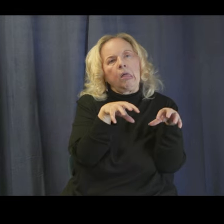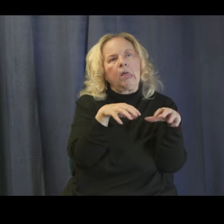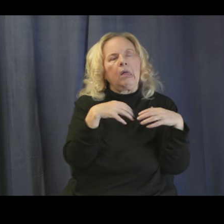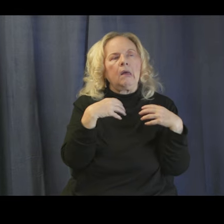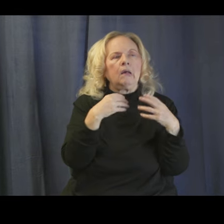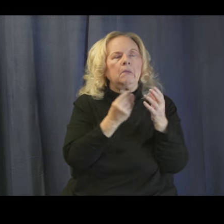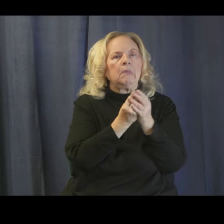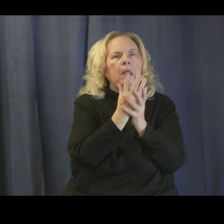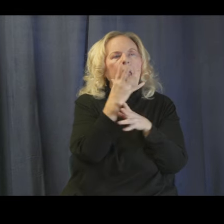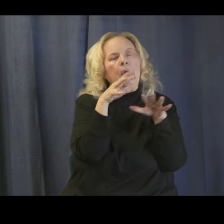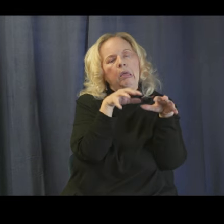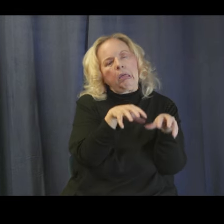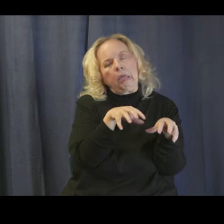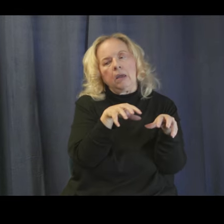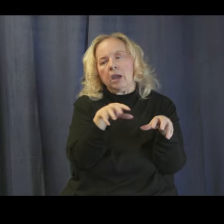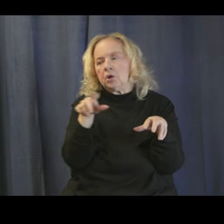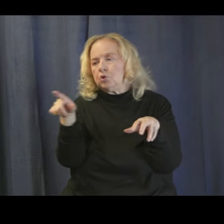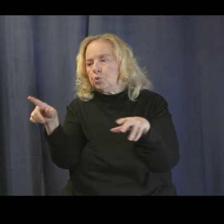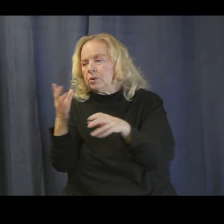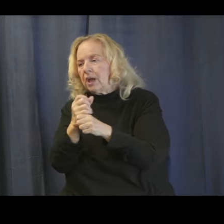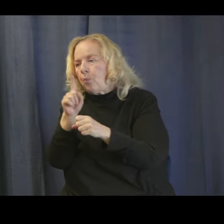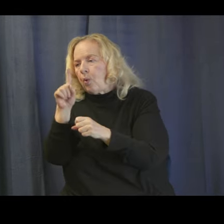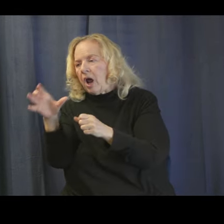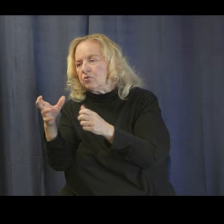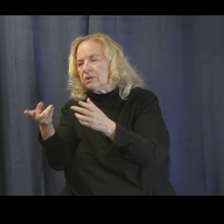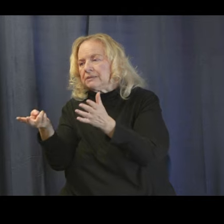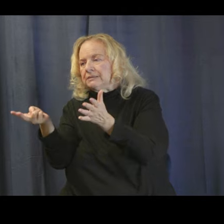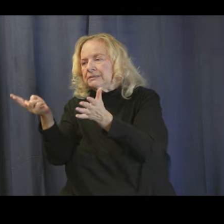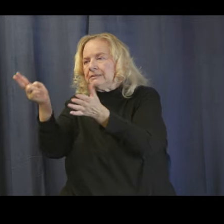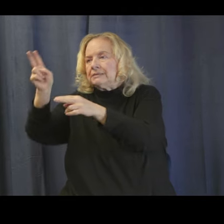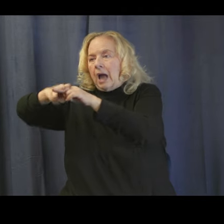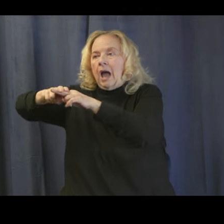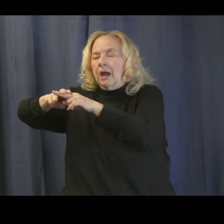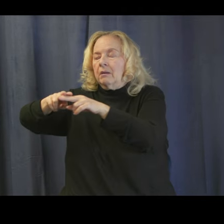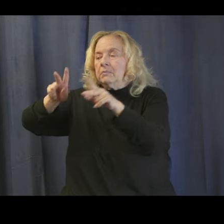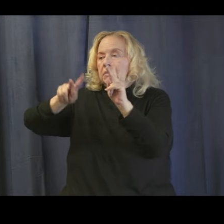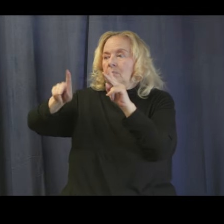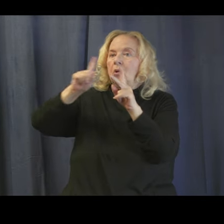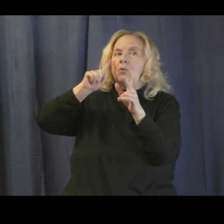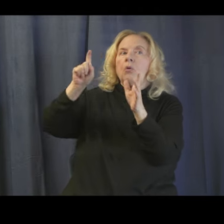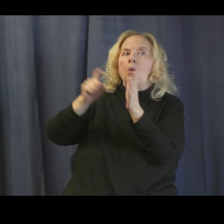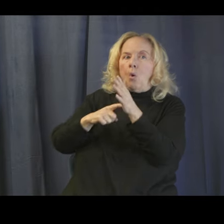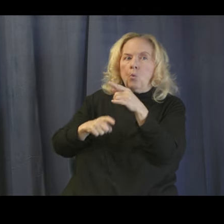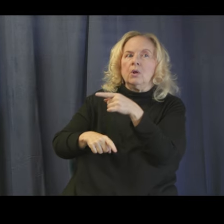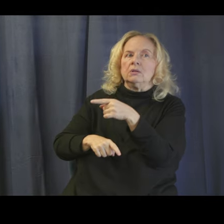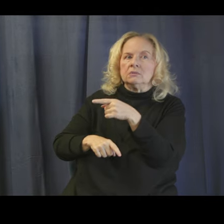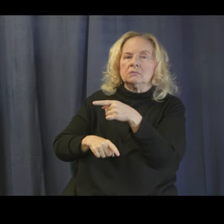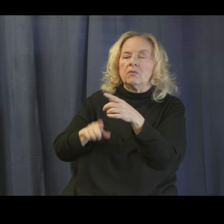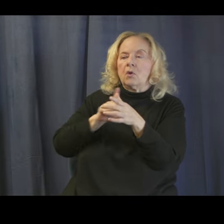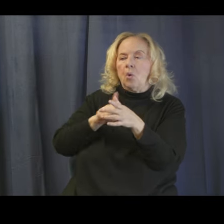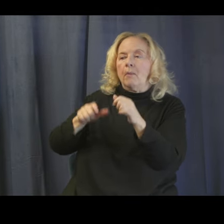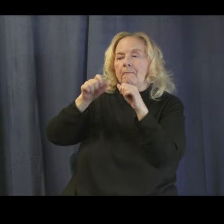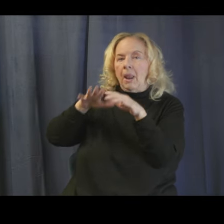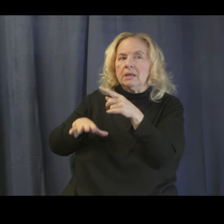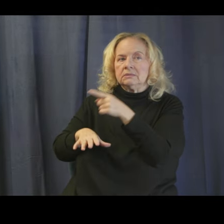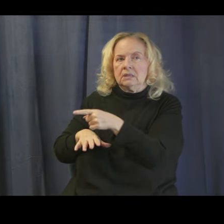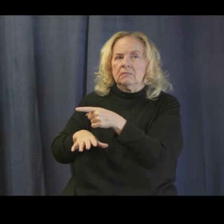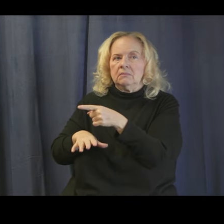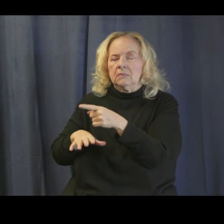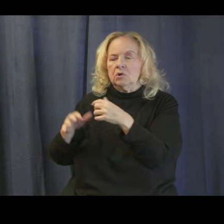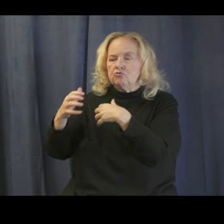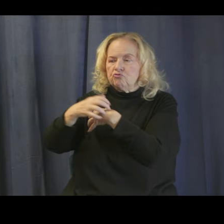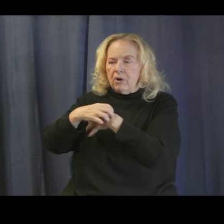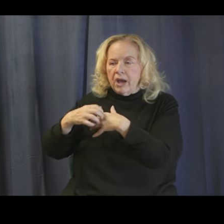doing anything and you're getting 100-fold? You're going to stand out. The Lord blessed him. He